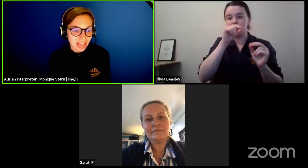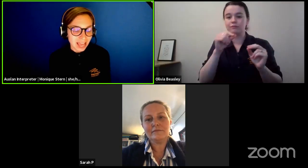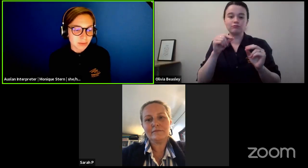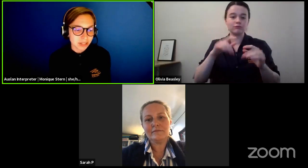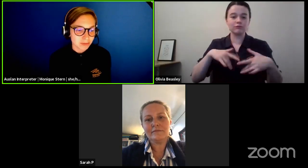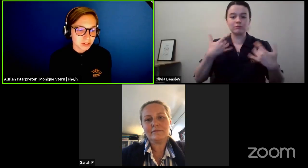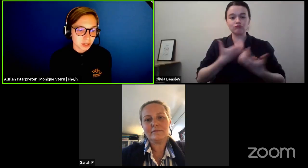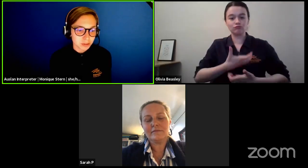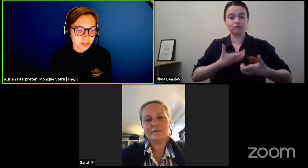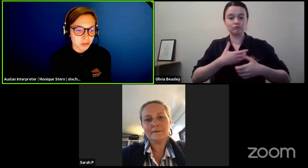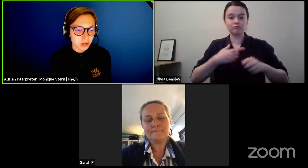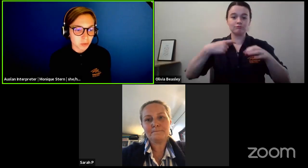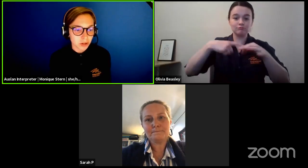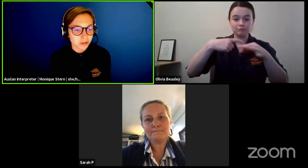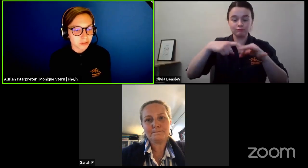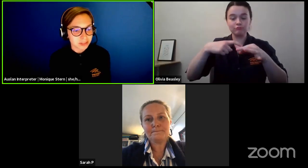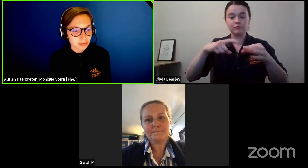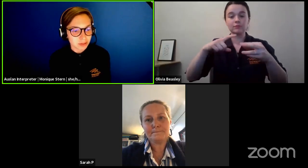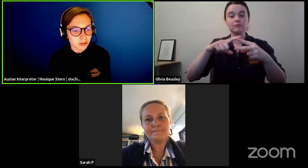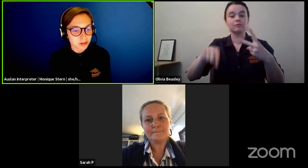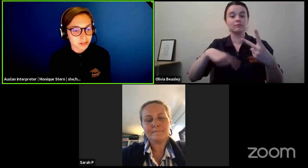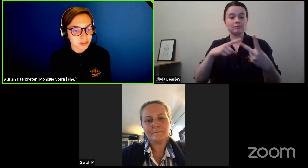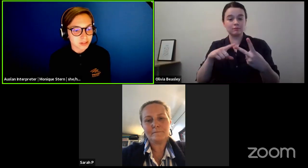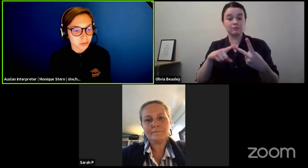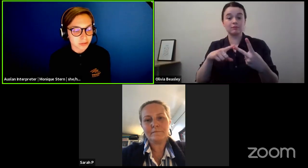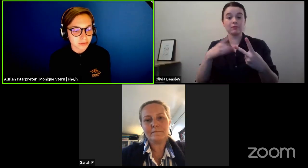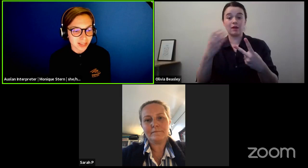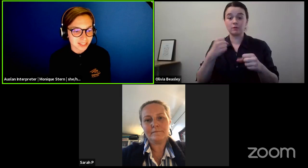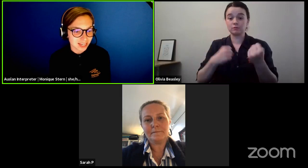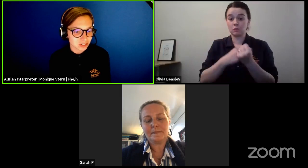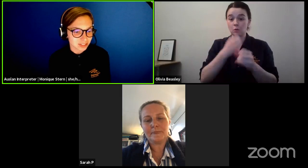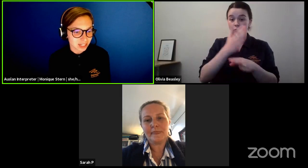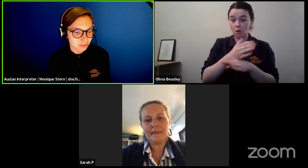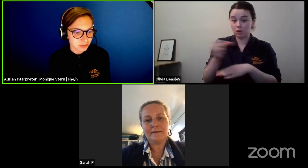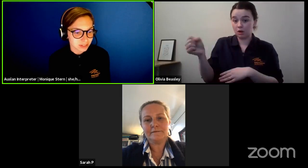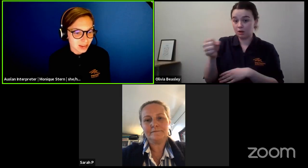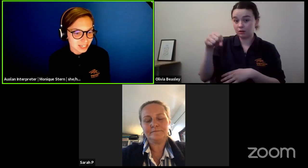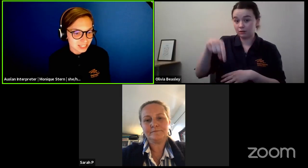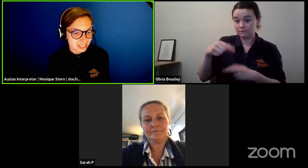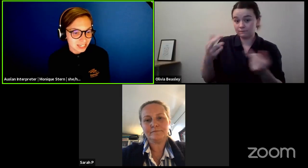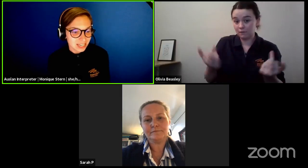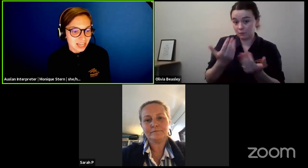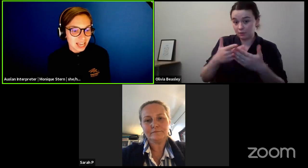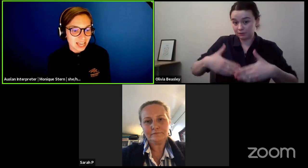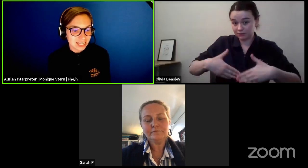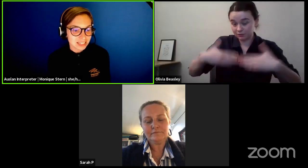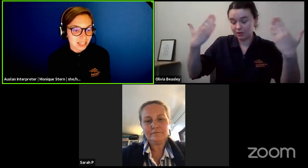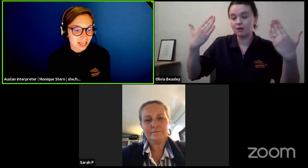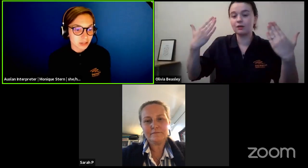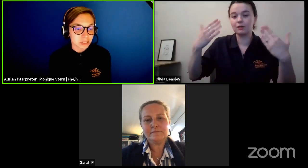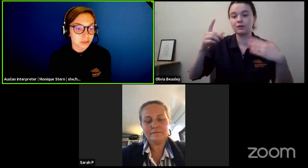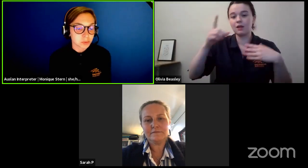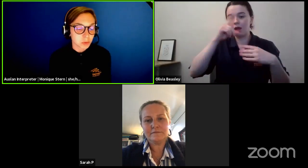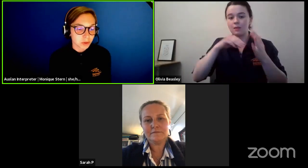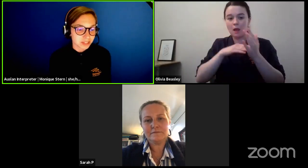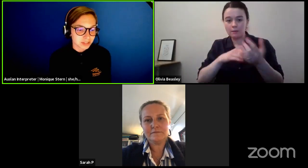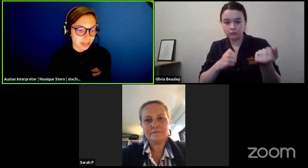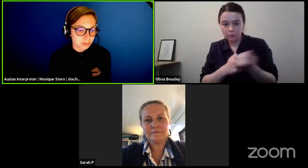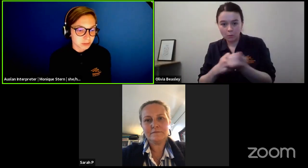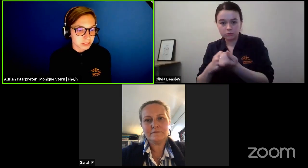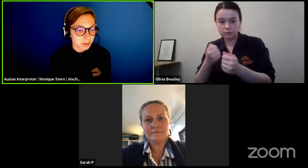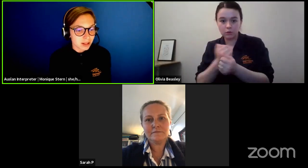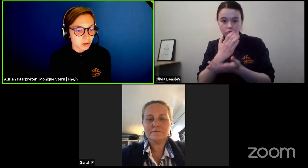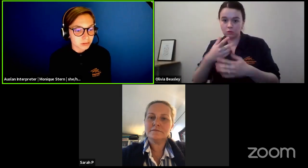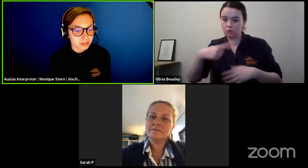more. And we'll have interpreters who can work closely with the nurses or the vaccination staff on site. And there'll be support